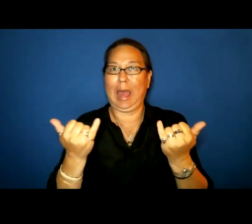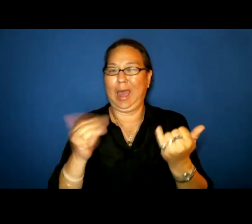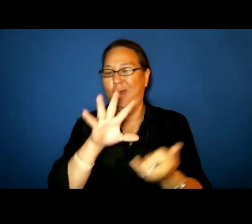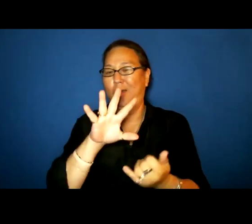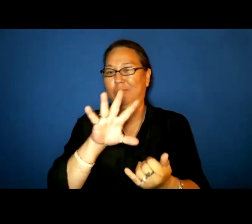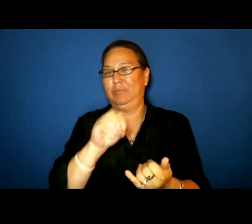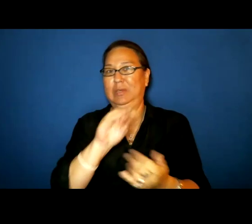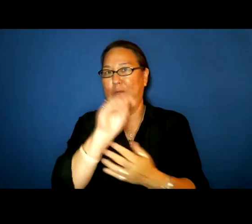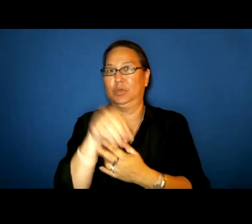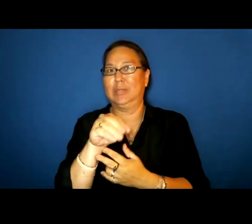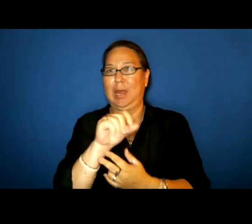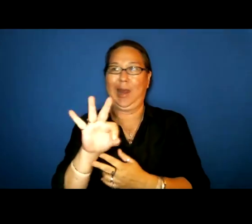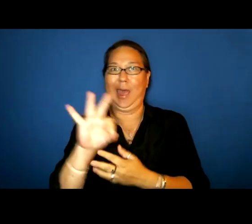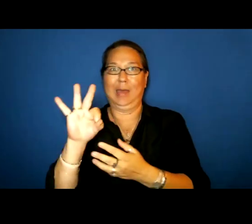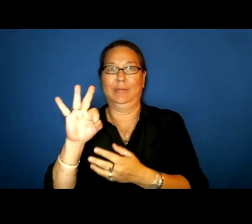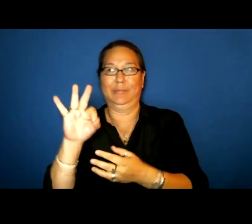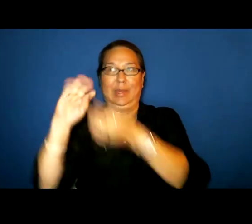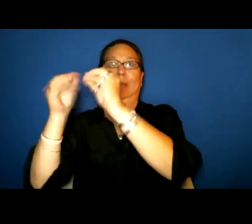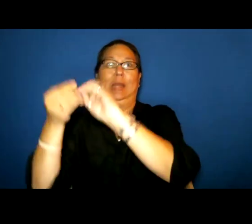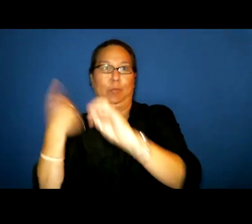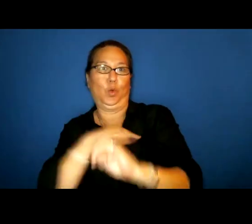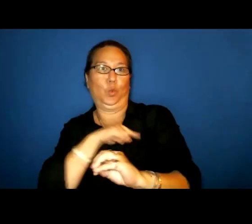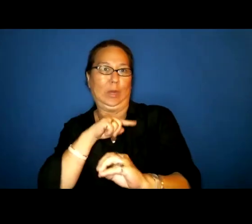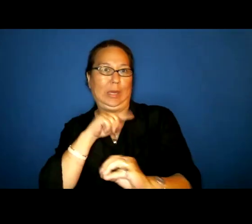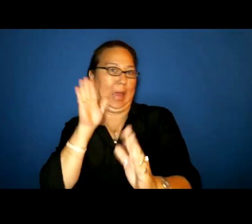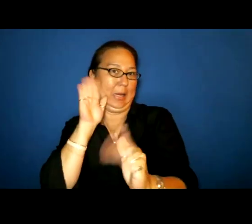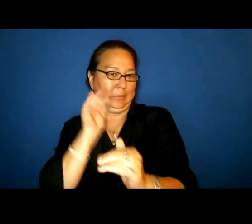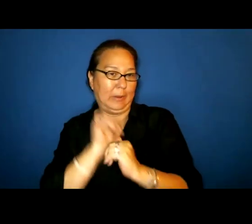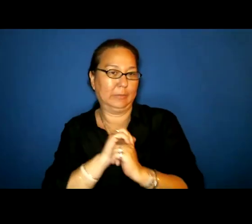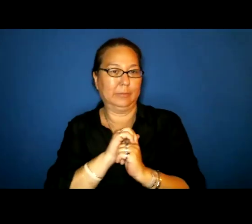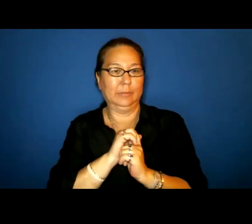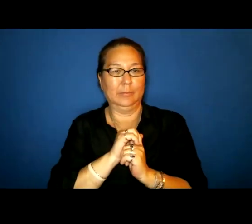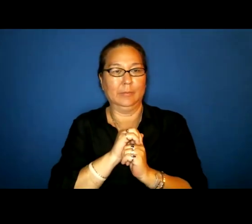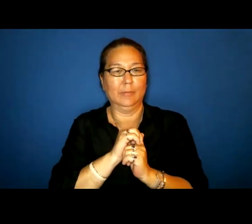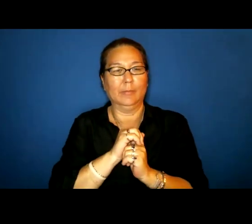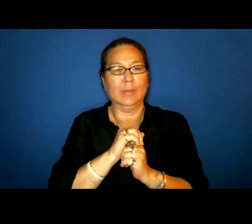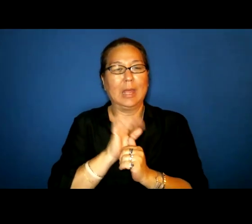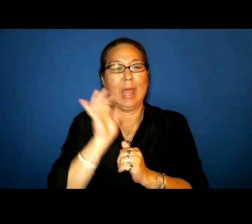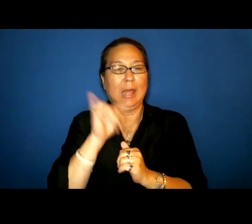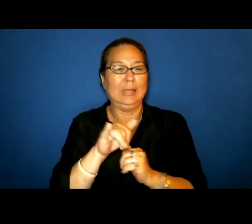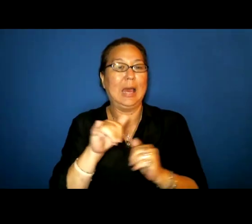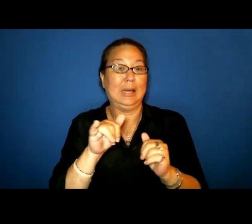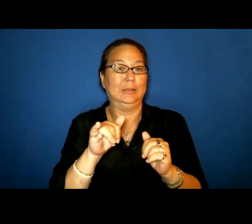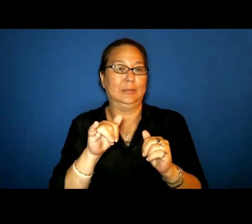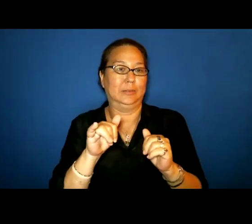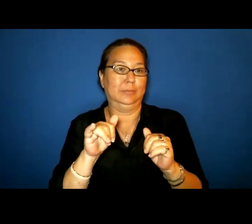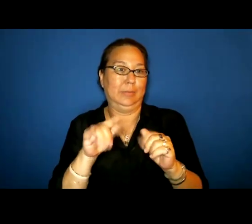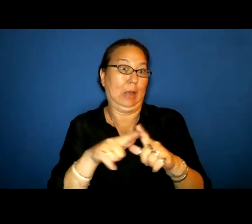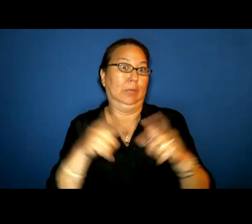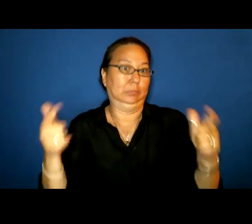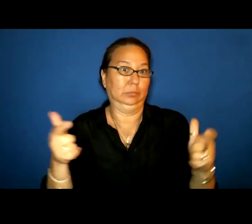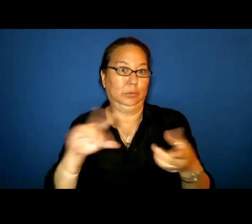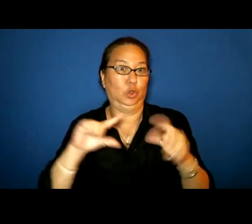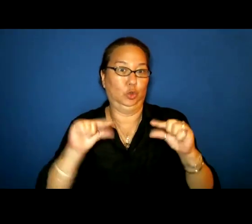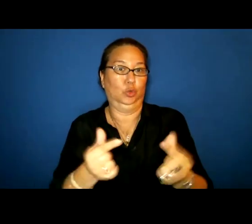have bearing on the language pieces, but those students aren't necessarily the same students that would take dual language. There might be